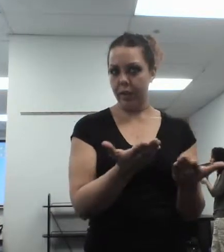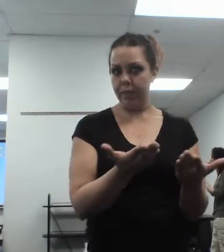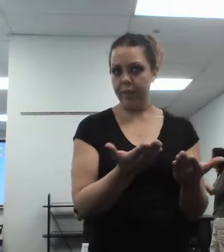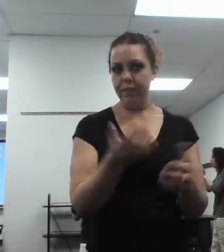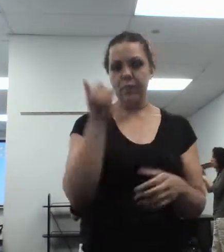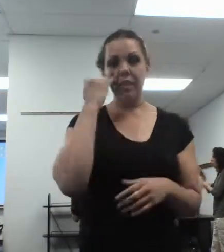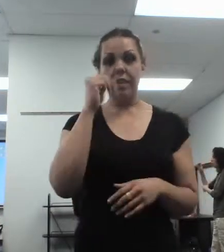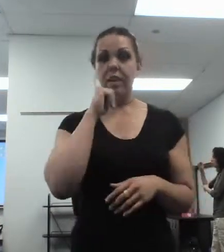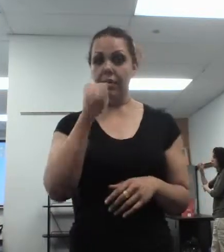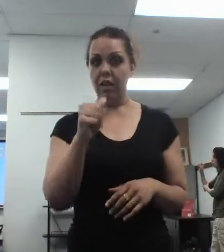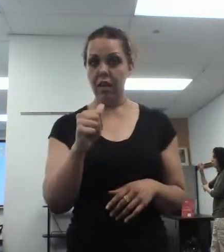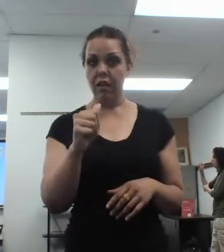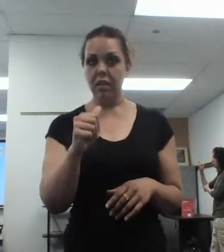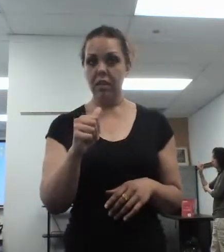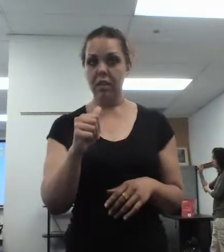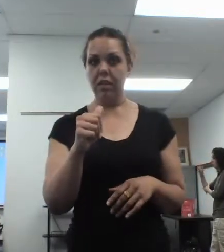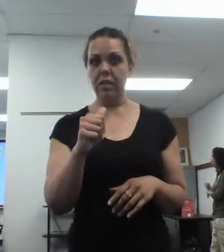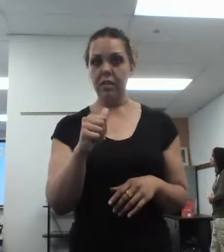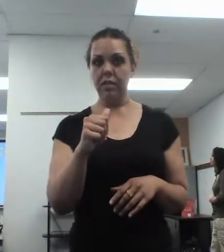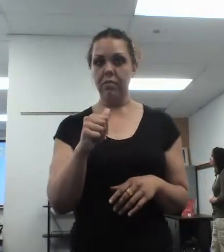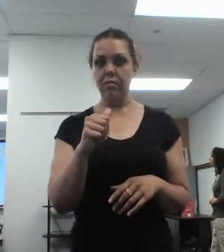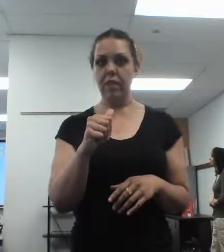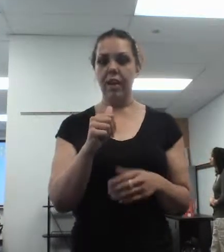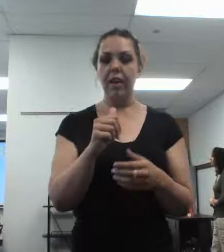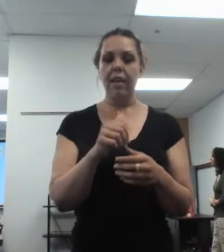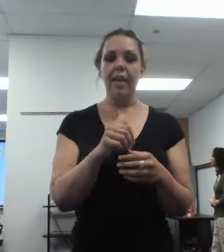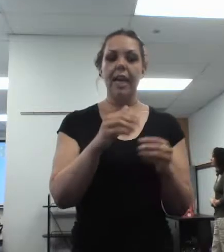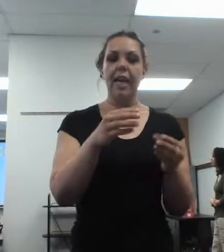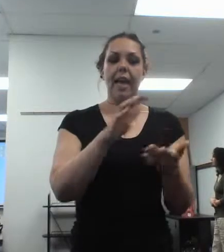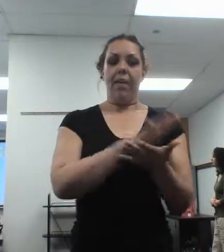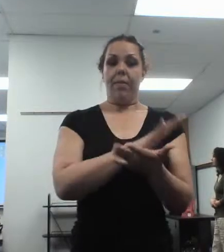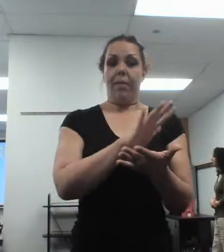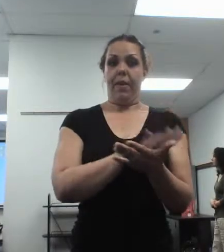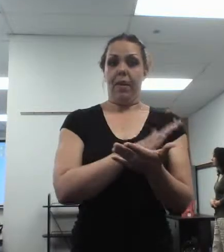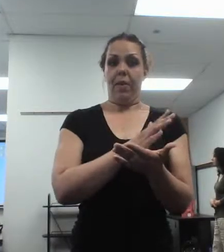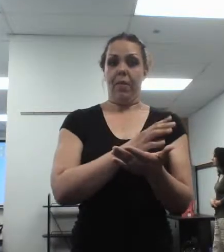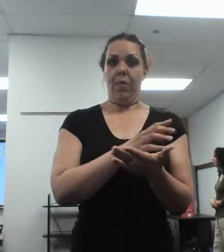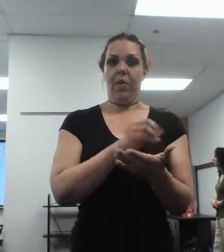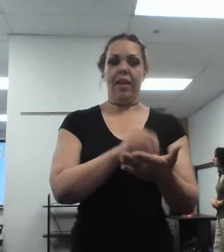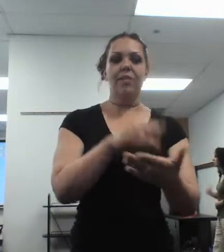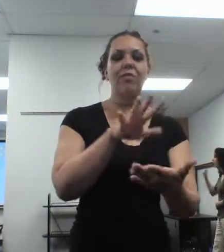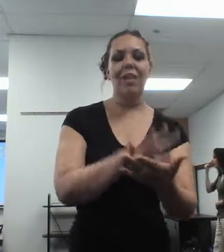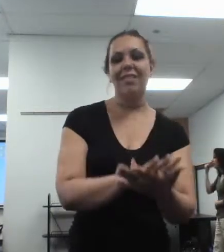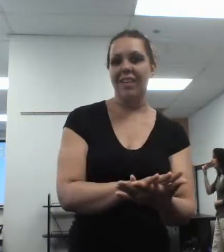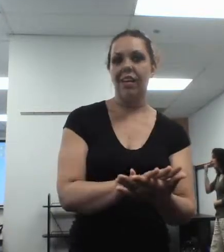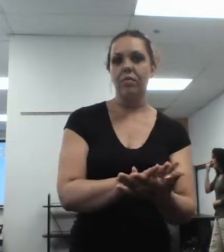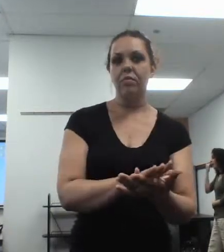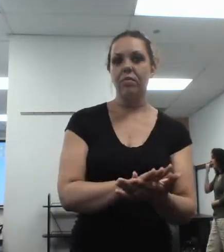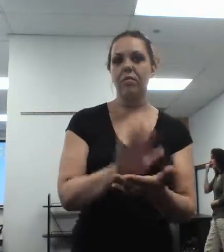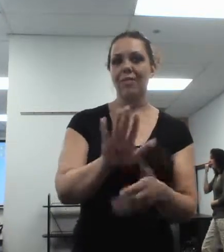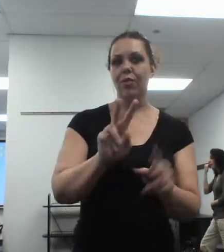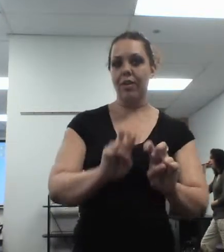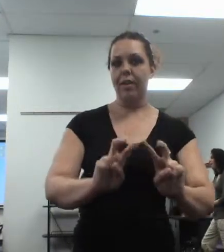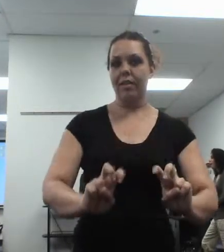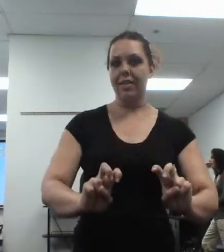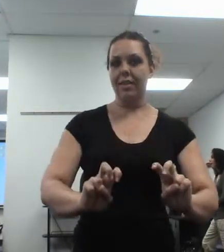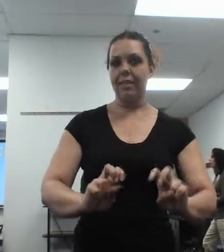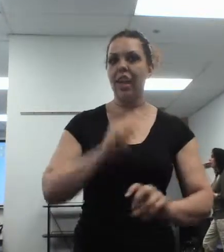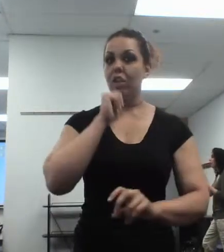or type one, and you should always have the article, so you should know what the 10 are, and then just type yours. So you don't have to use that form, but it's